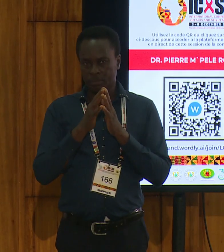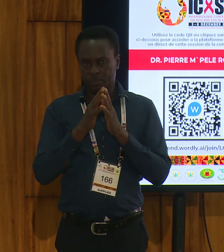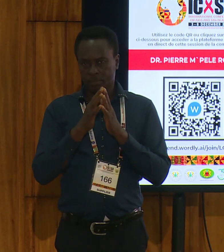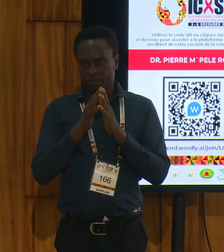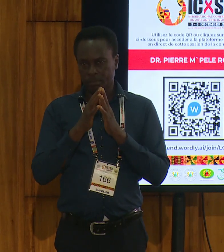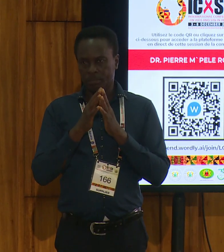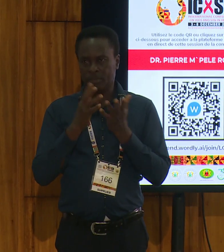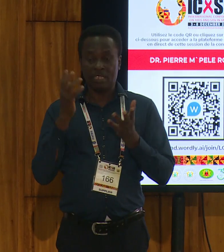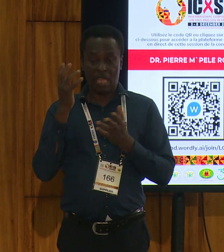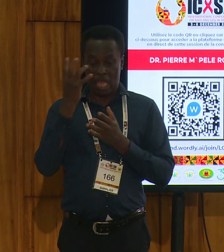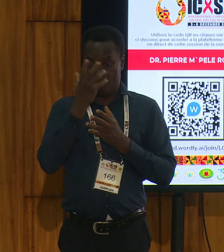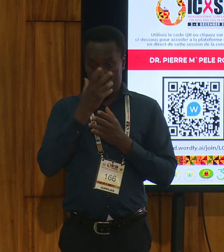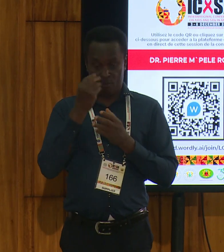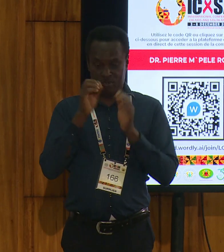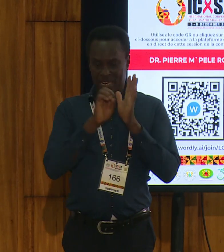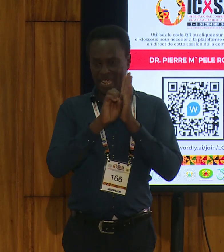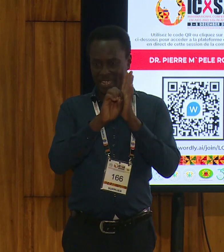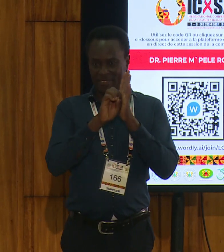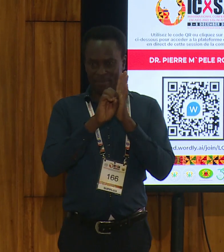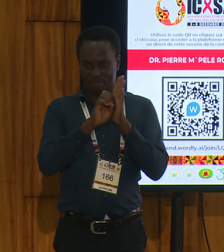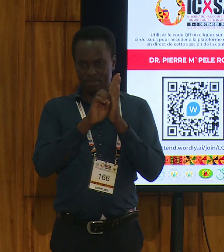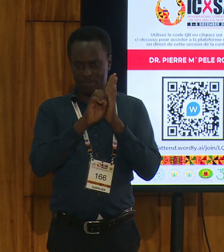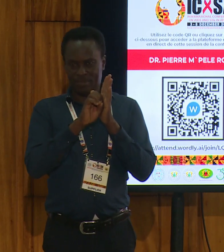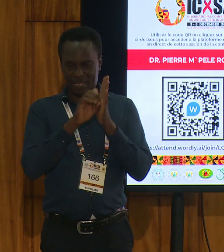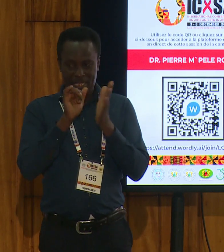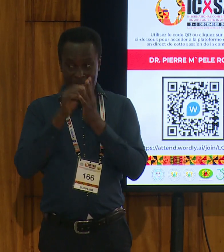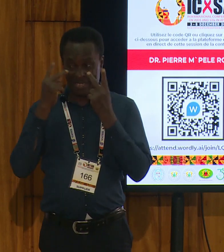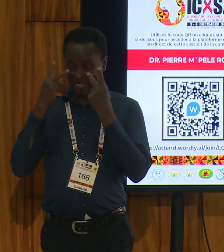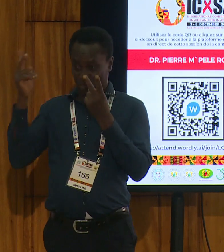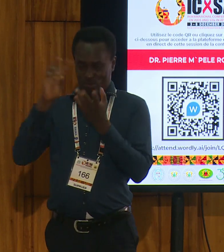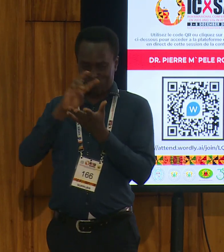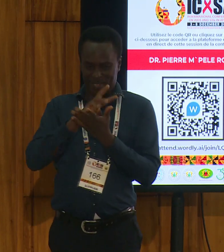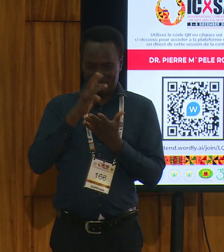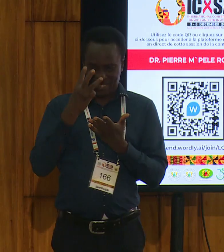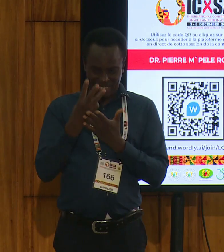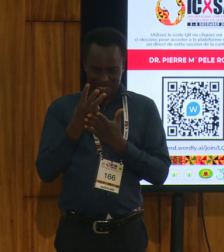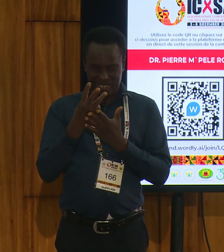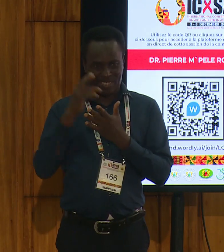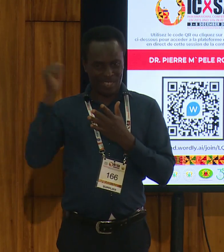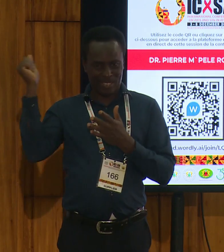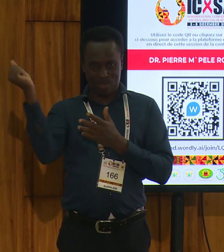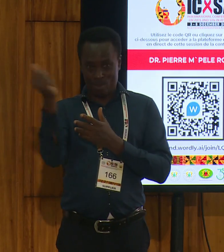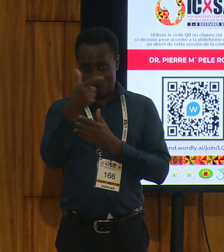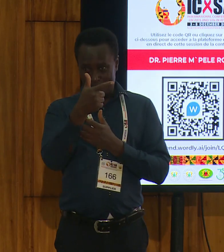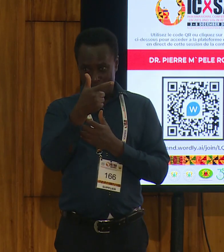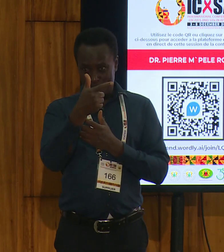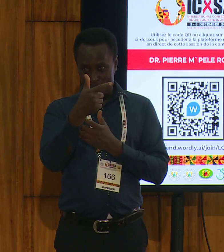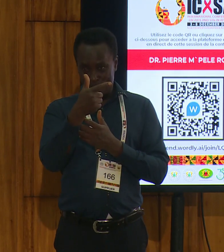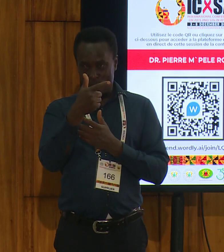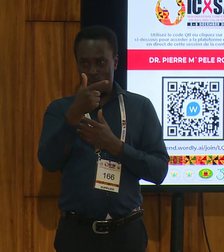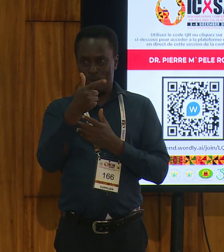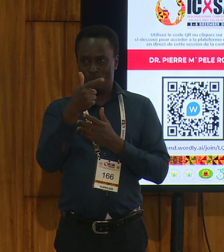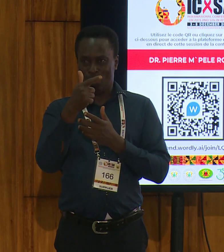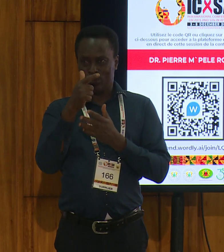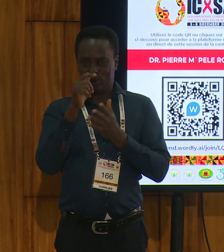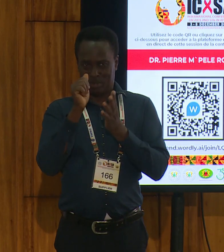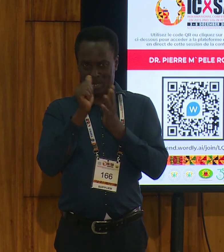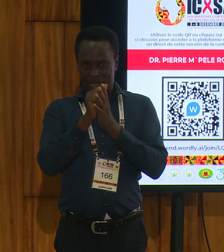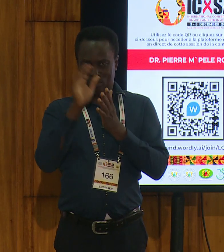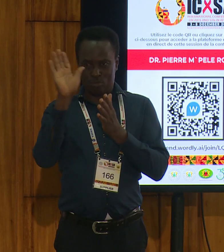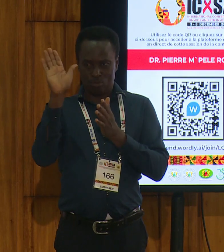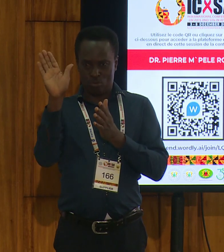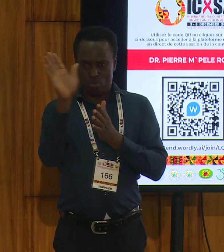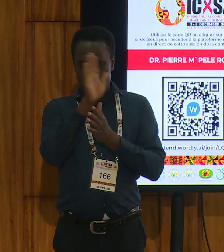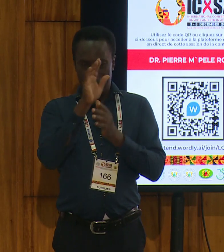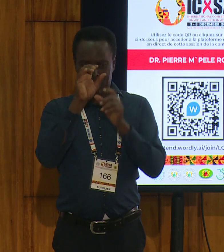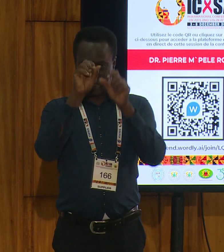It's a beautiful example, I think, of you witnessing the whole path that you took since you're 14 years old